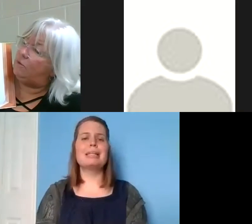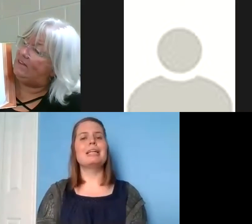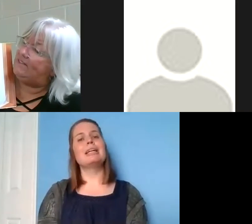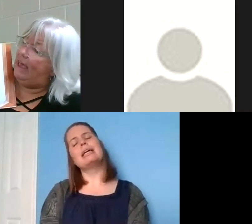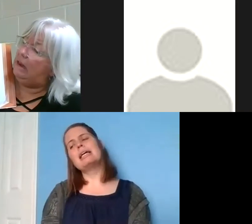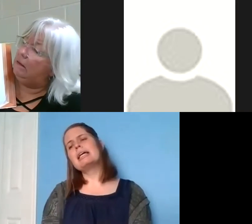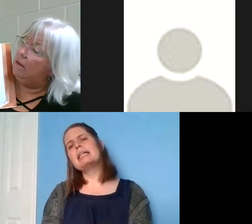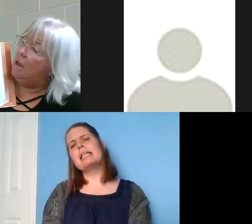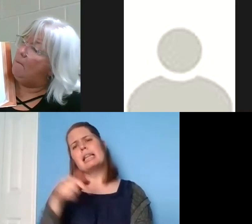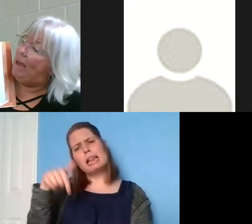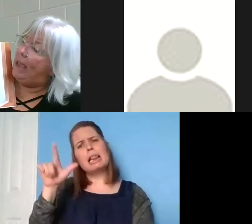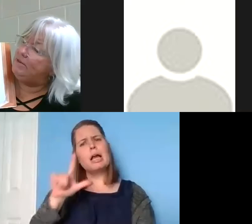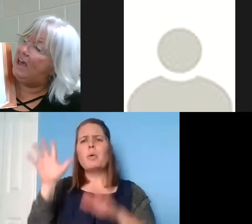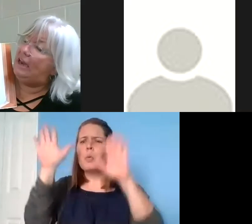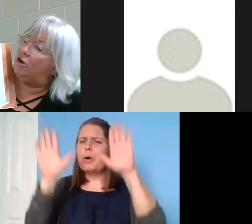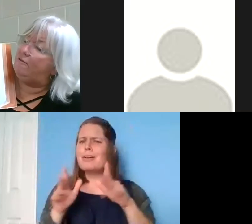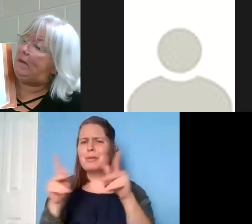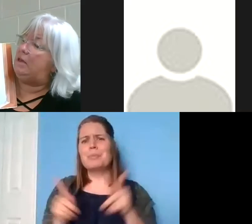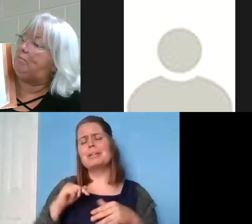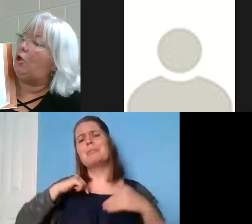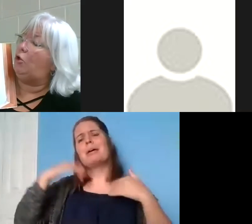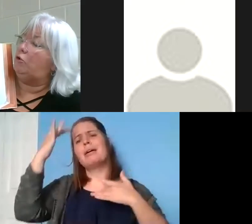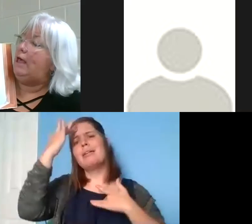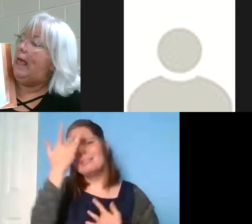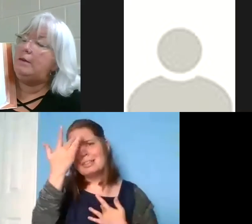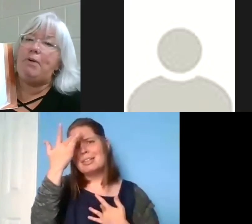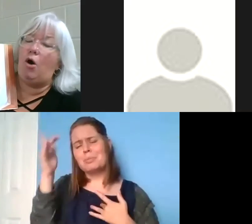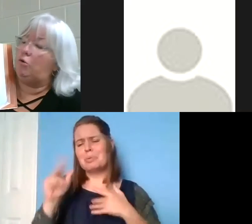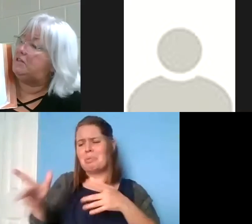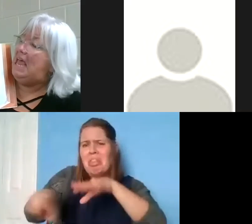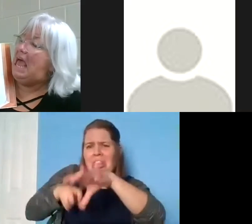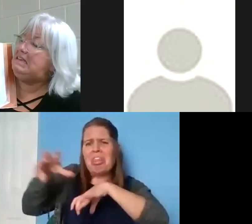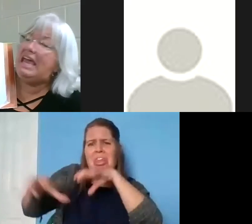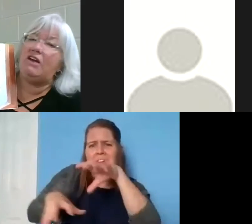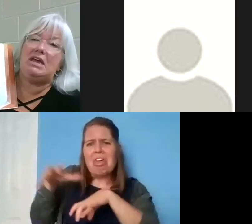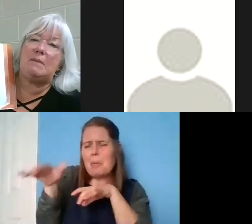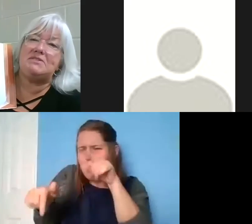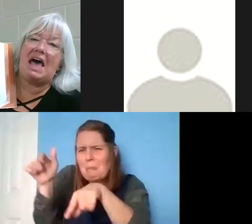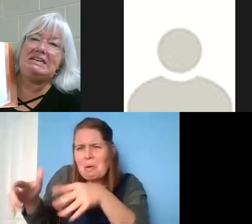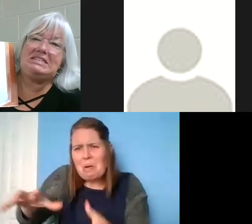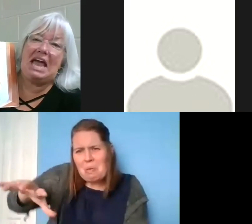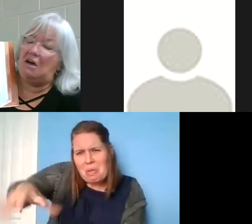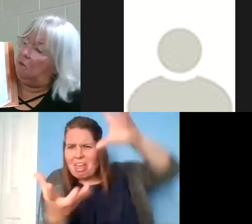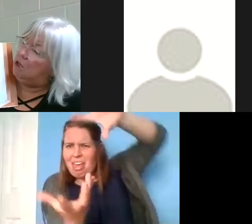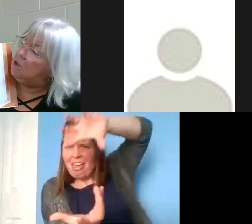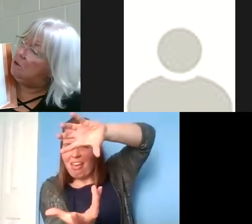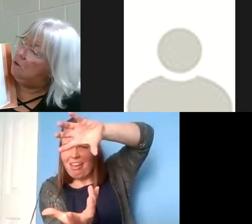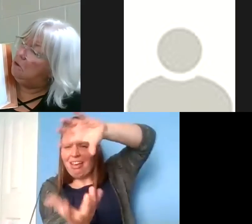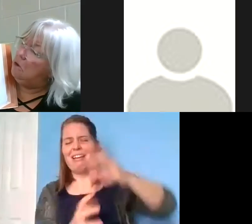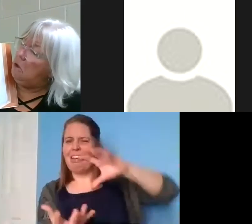place, Dewey said, but I'm tired of being pulled and poked and carried upside